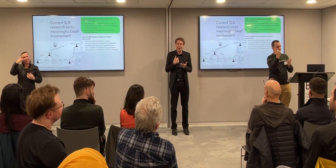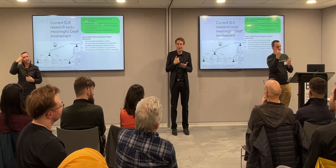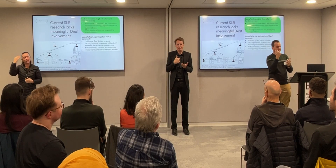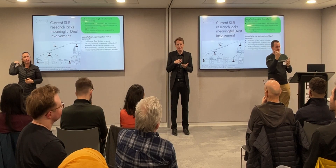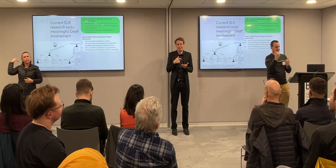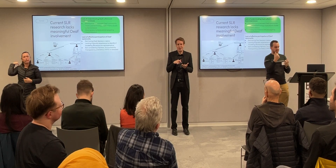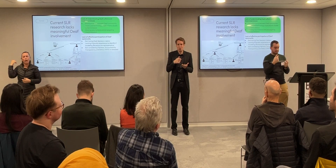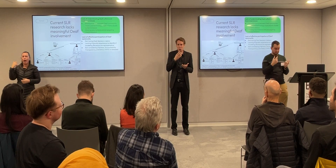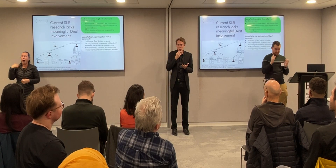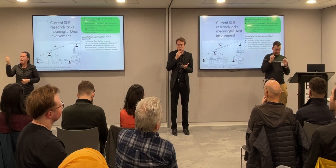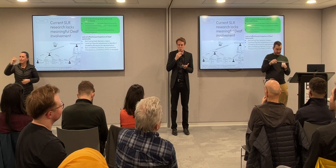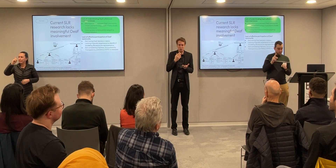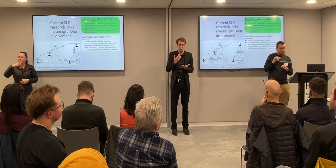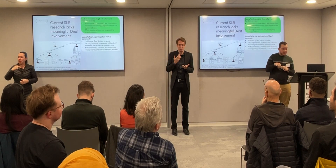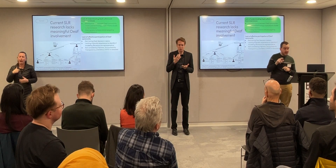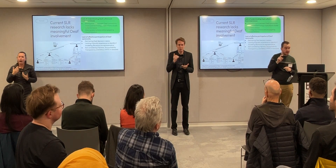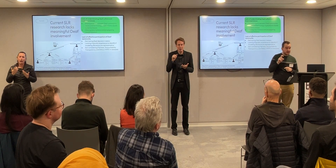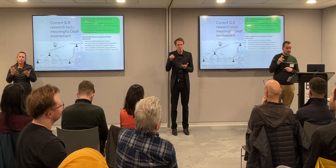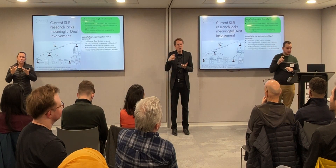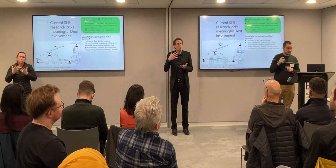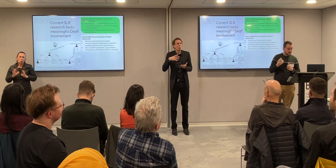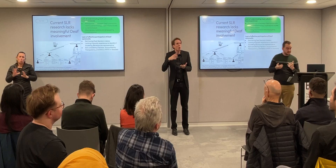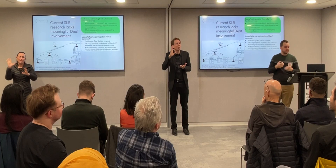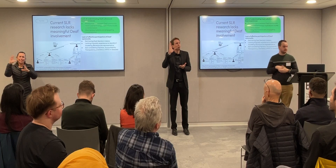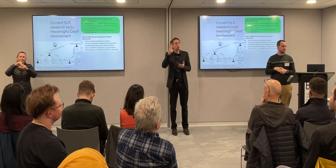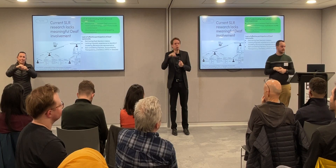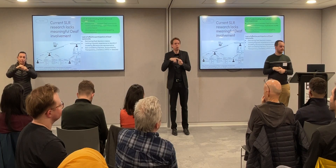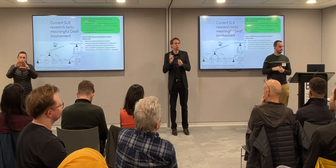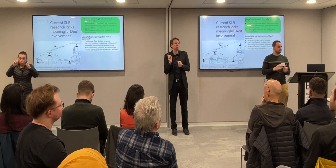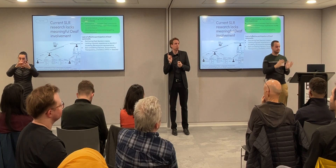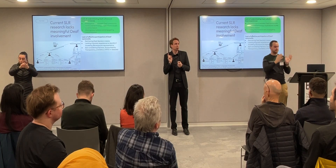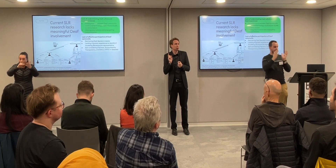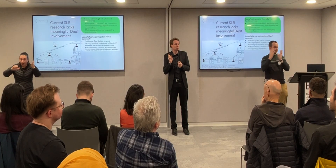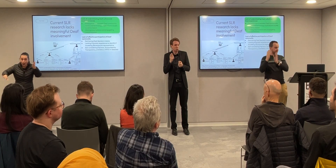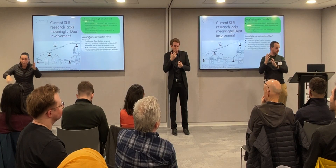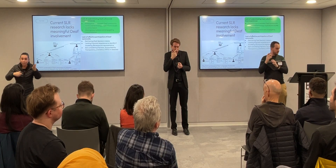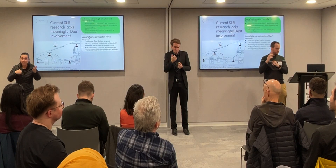years ago. I want to be removed from that data set. Are you able to do that?